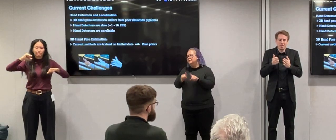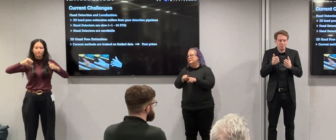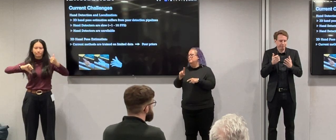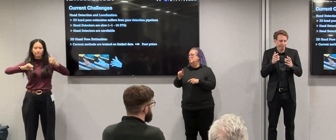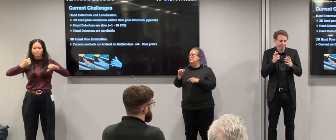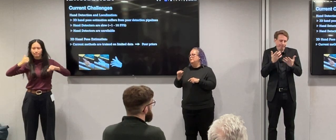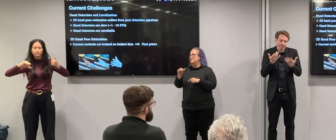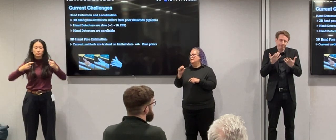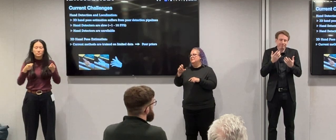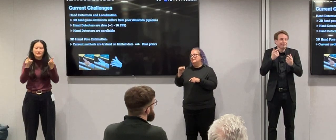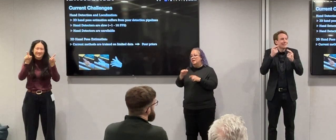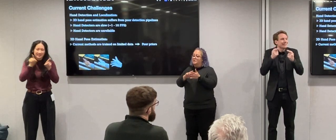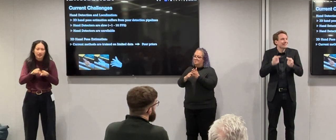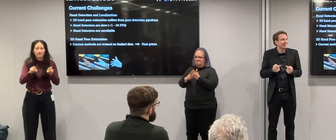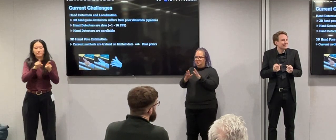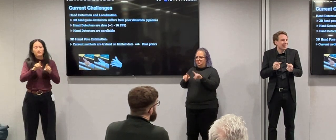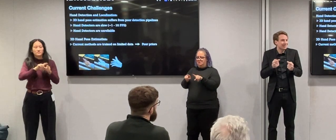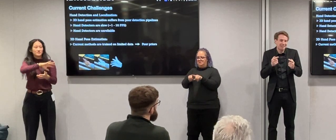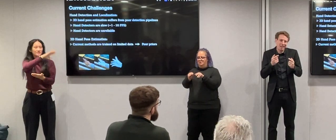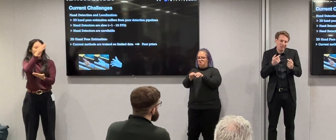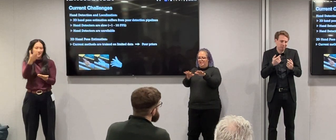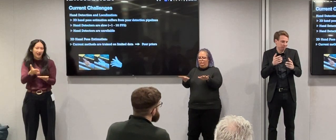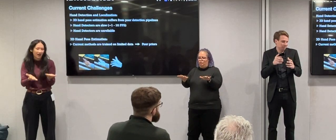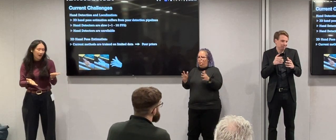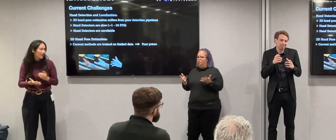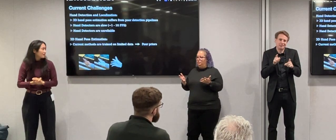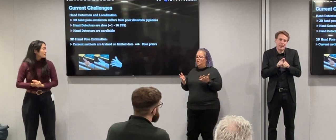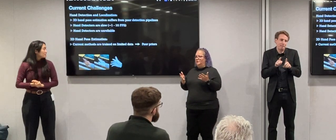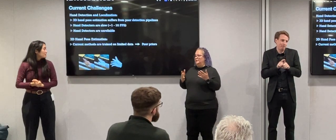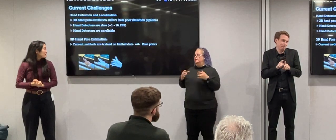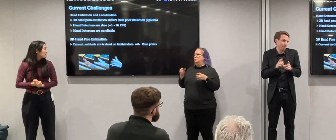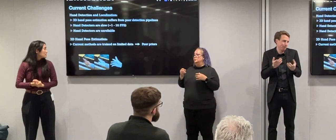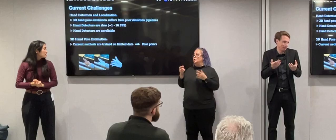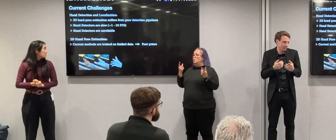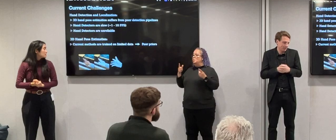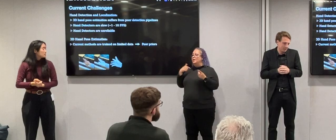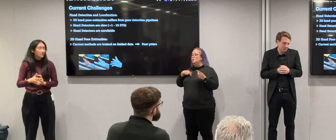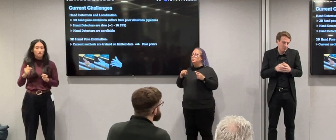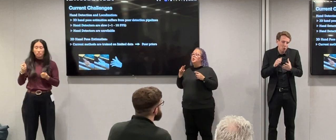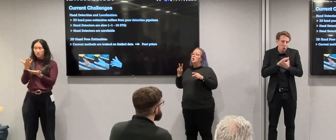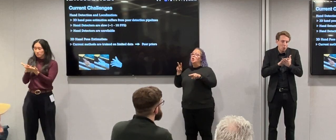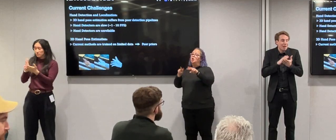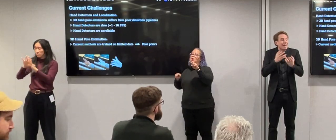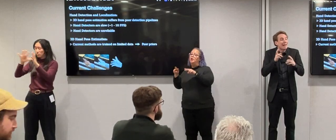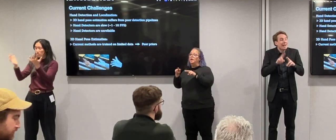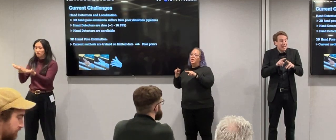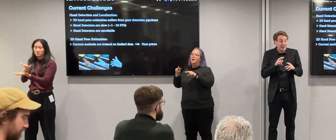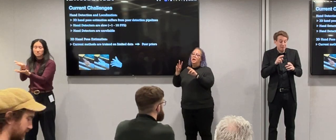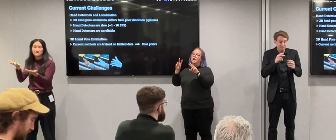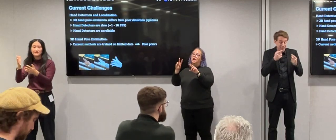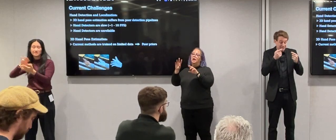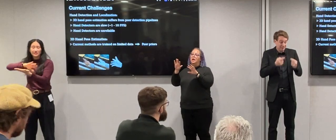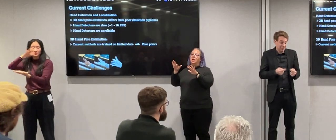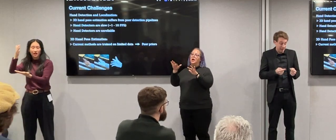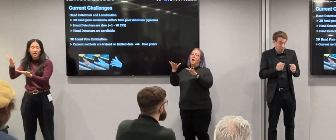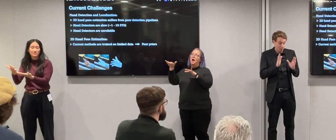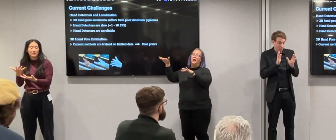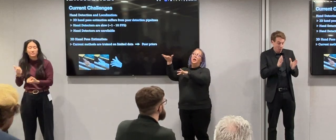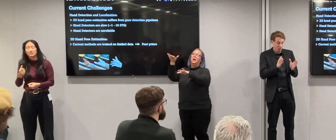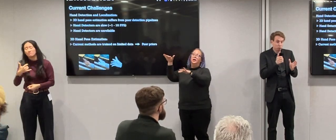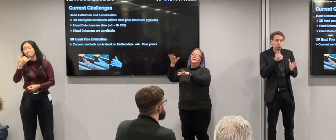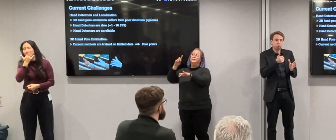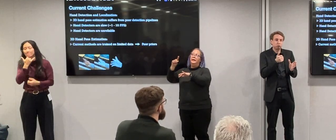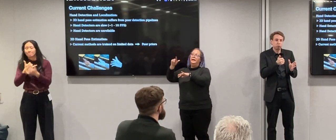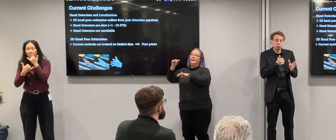distribution. So when we are going in more in the wild data, we have some failure cases because they don't have